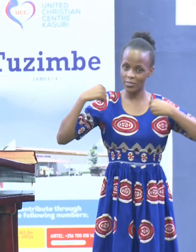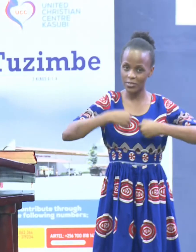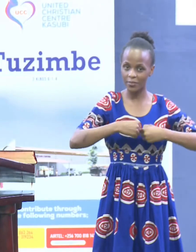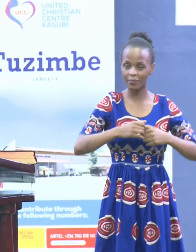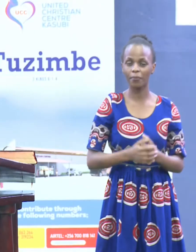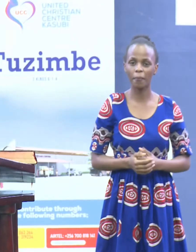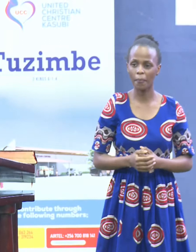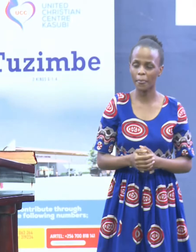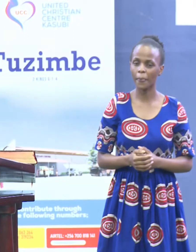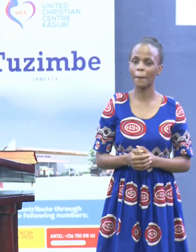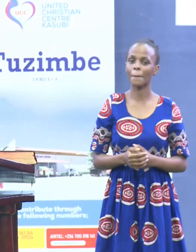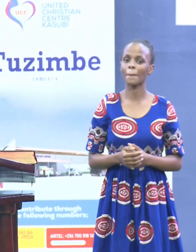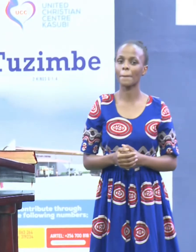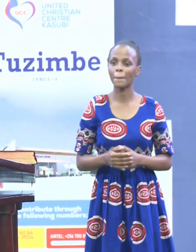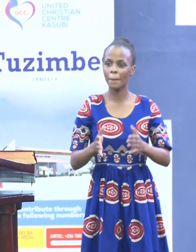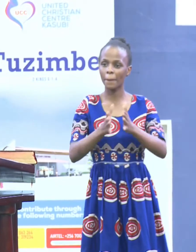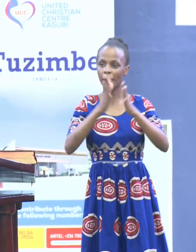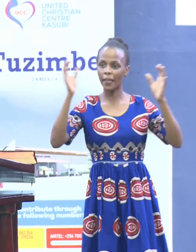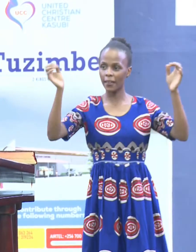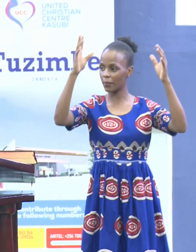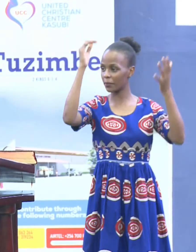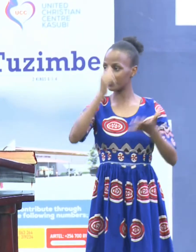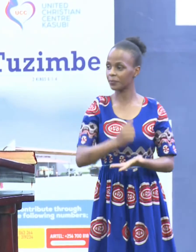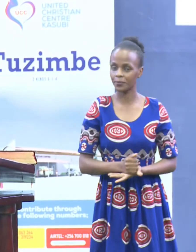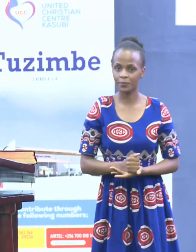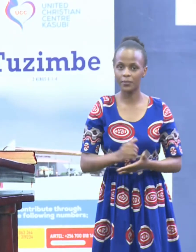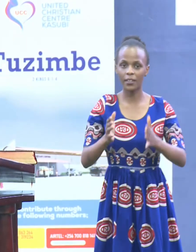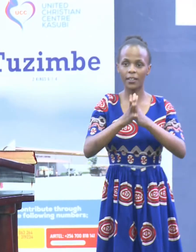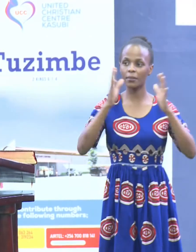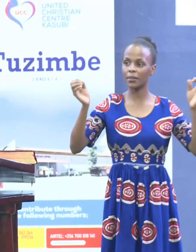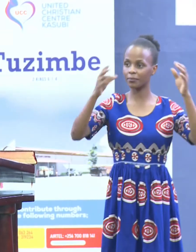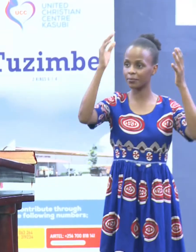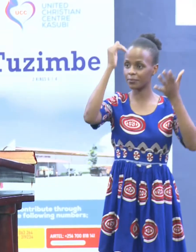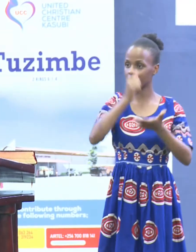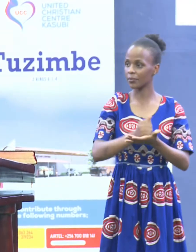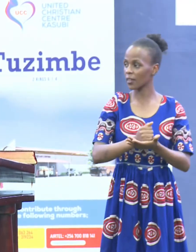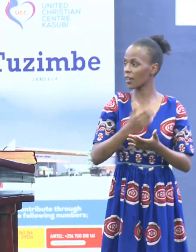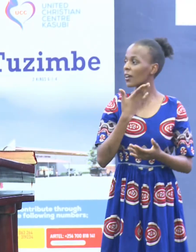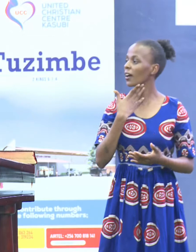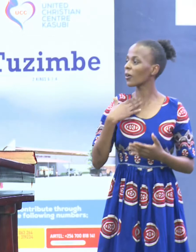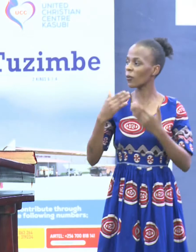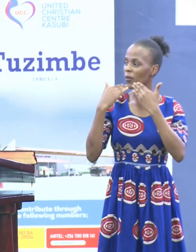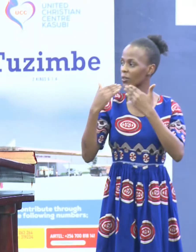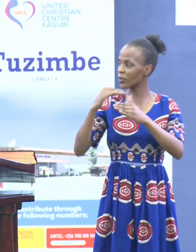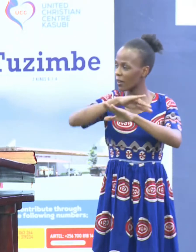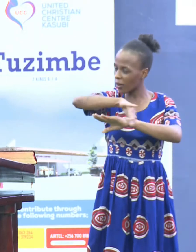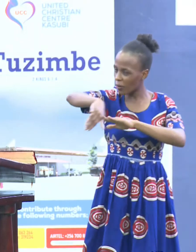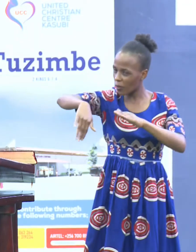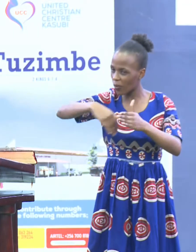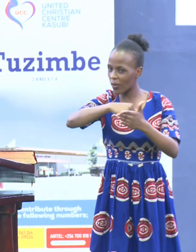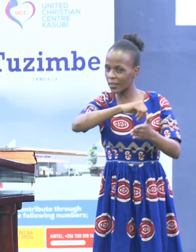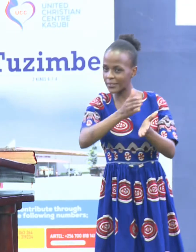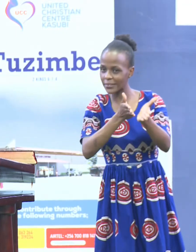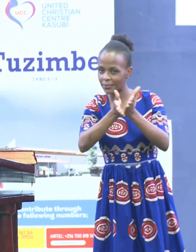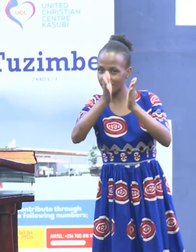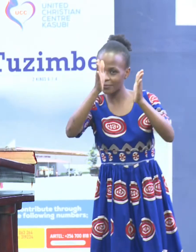Dr. Joseph Serumaga Rubama. Hallelujah. Amen. Hallelujah. Amen. Njagalokweba zaba weleza mwena. I want to thank